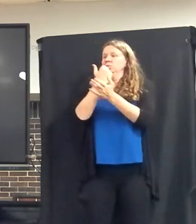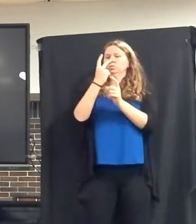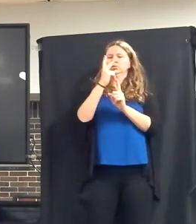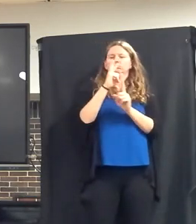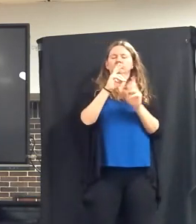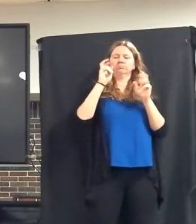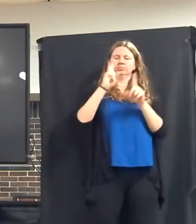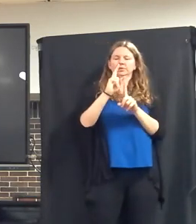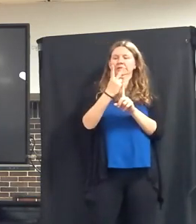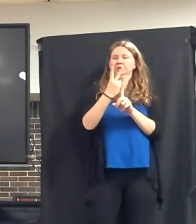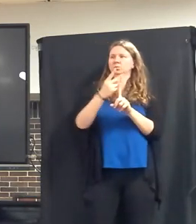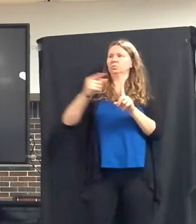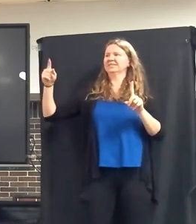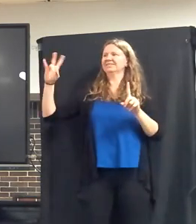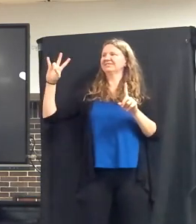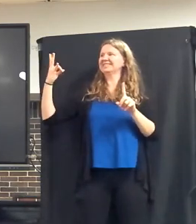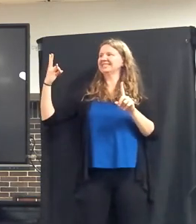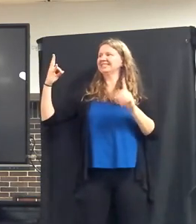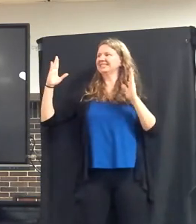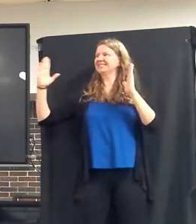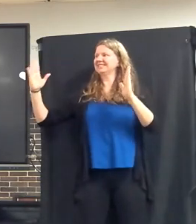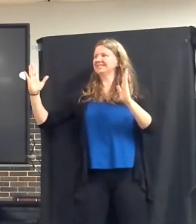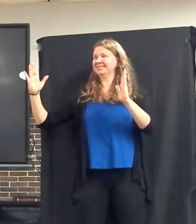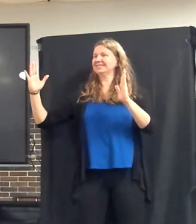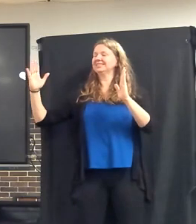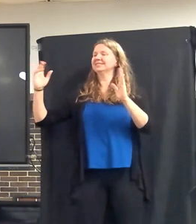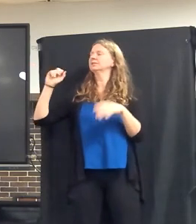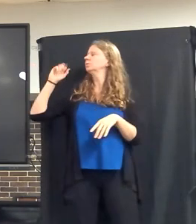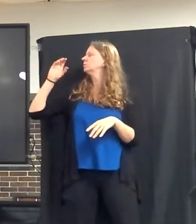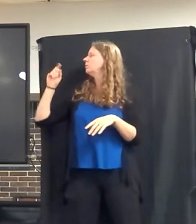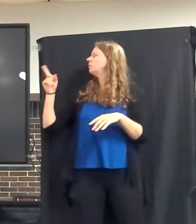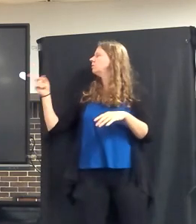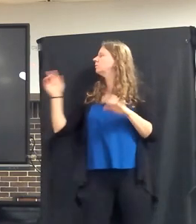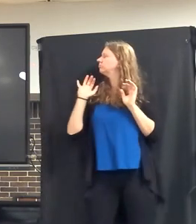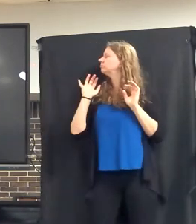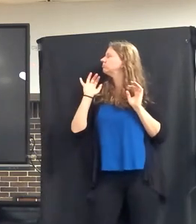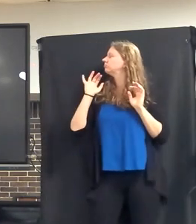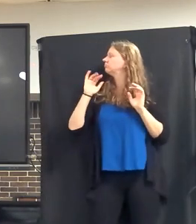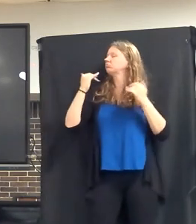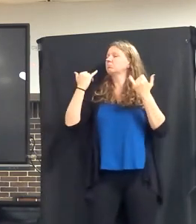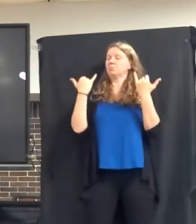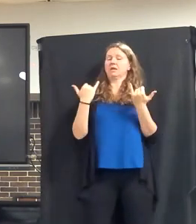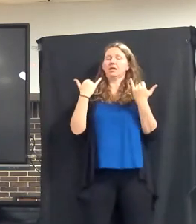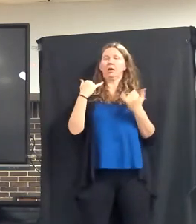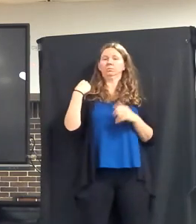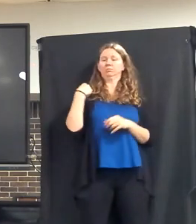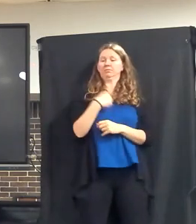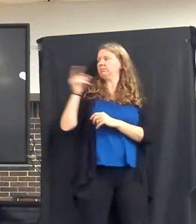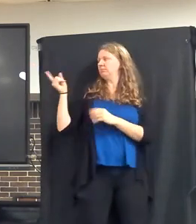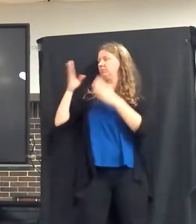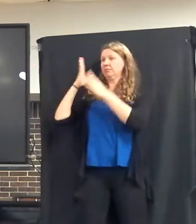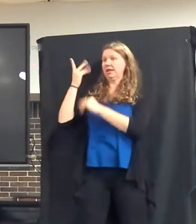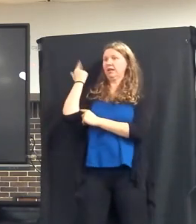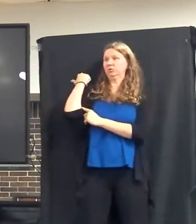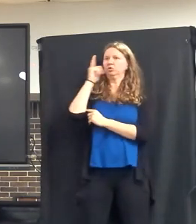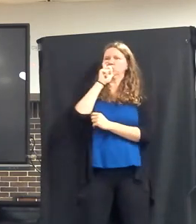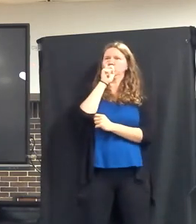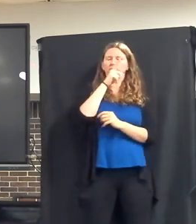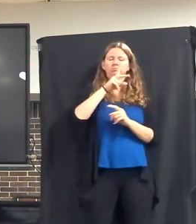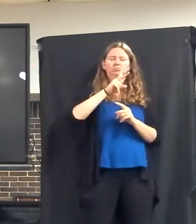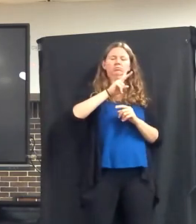taking it. It was mandated that they had to take it. And the new mandate is 2nd grade through 7th grade.